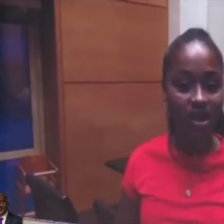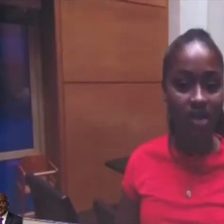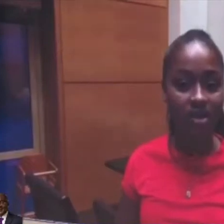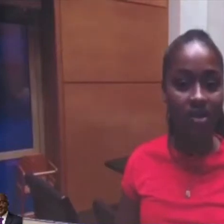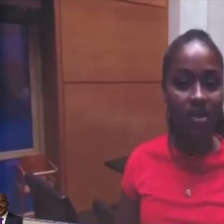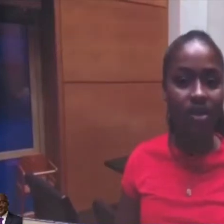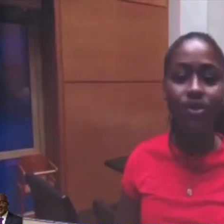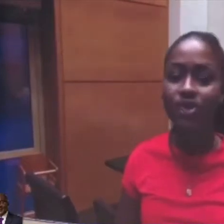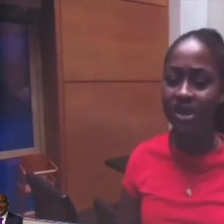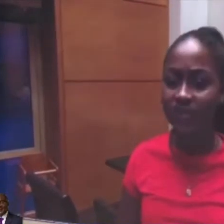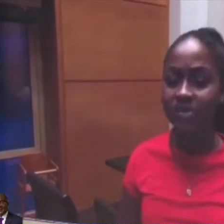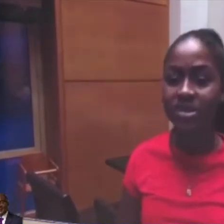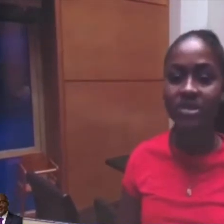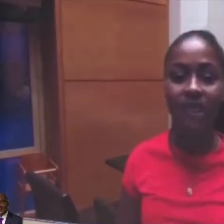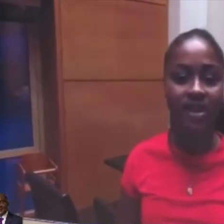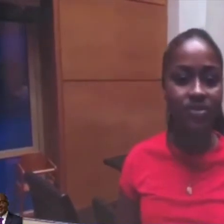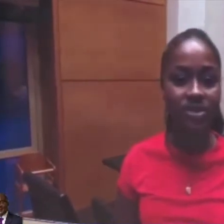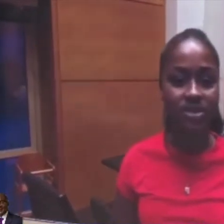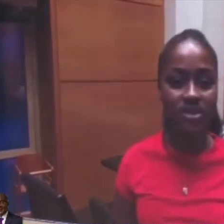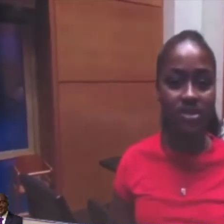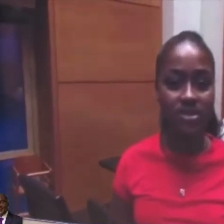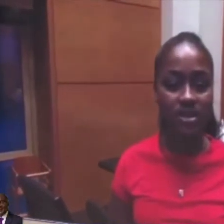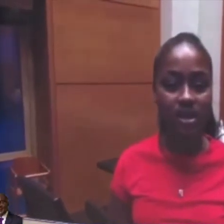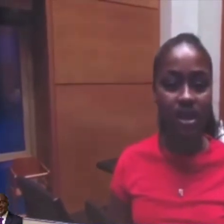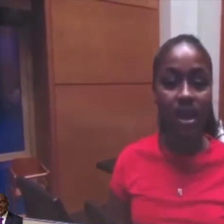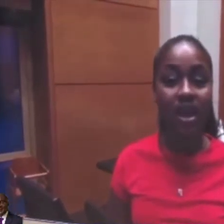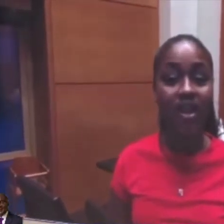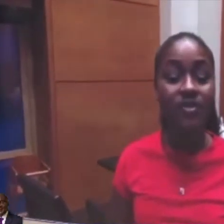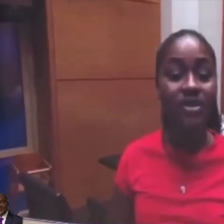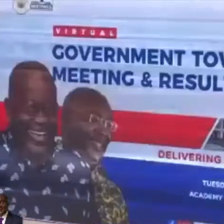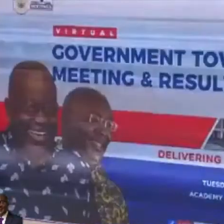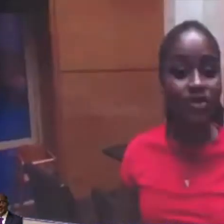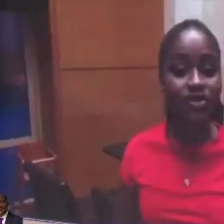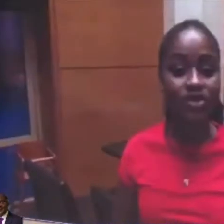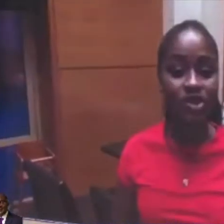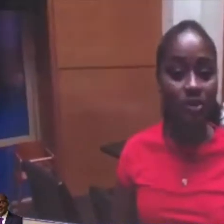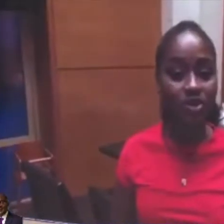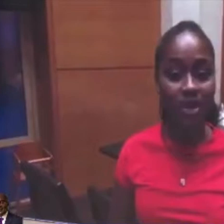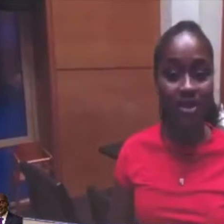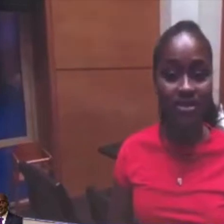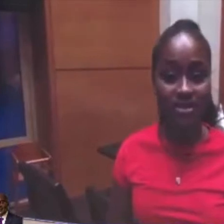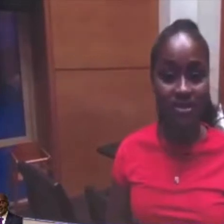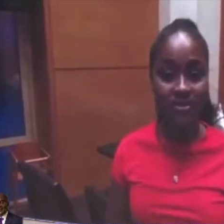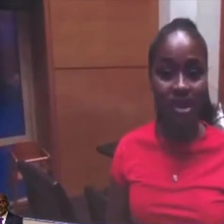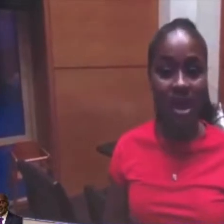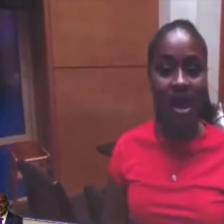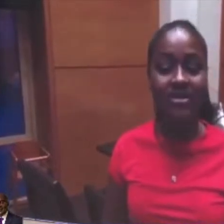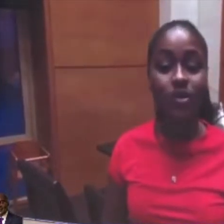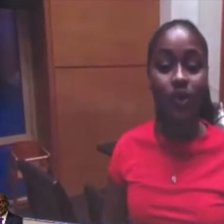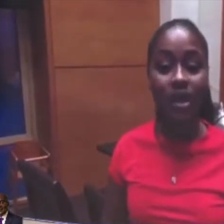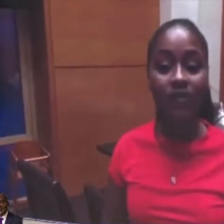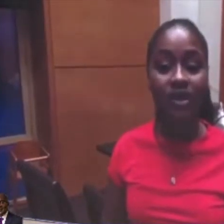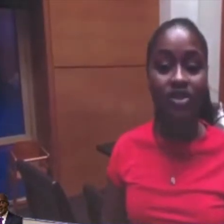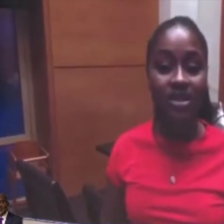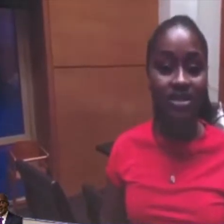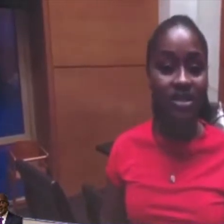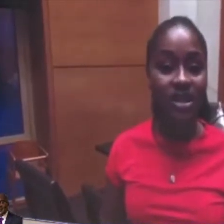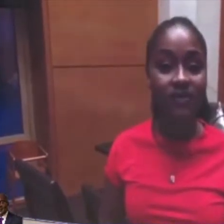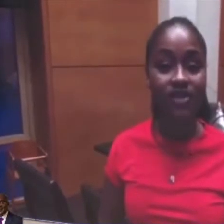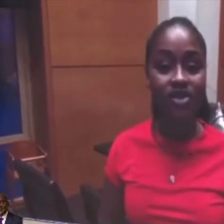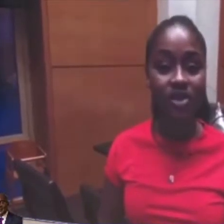Ghana. Good evening, Mr. Vice President. Government introduced the double-track system as a way of